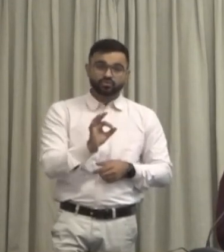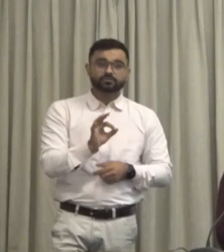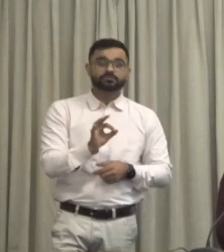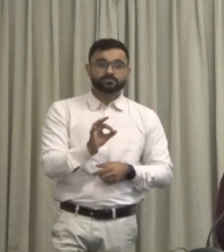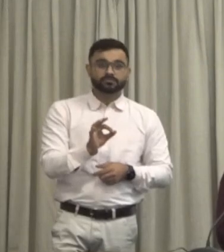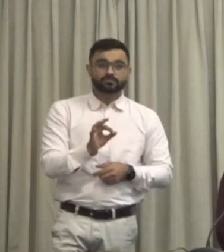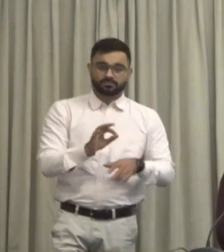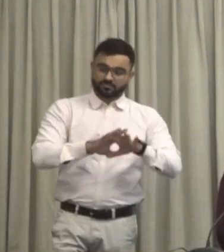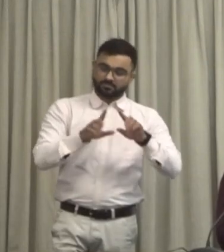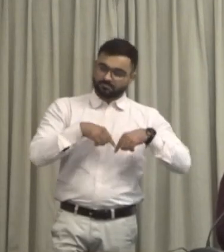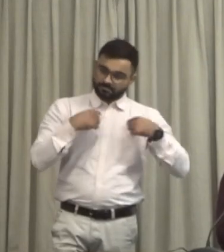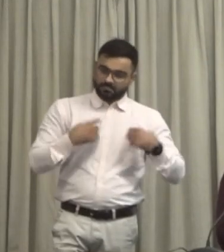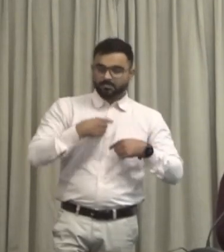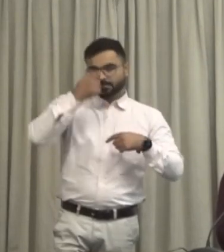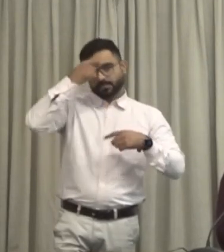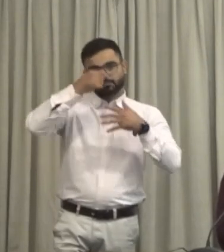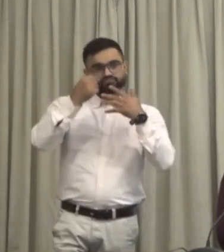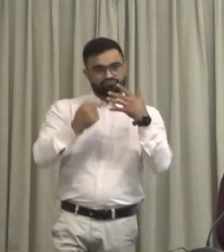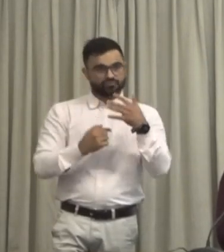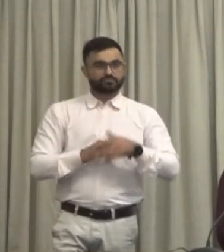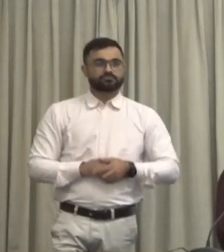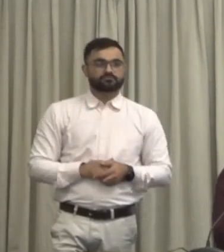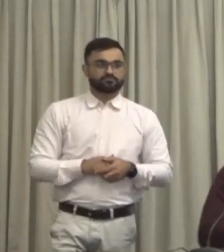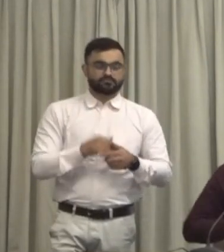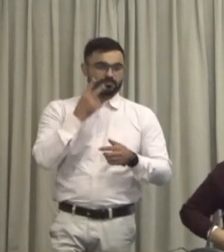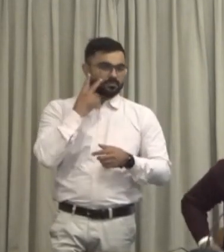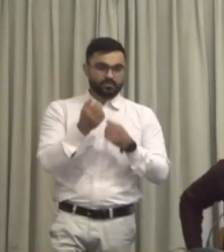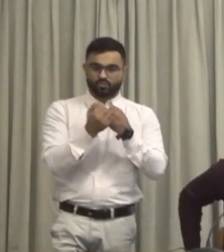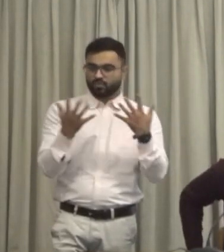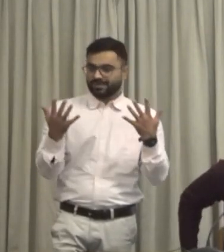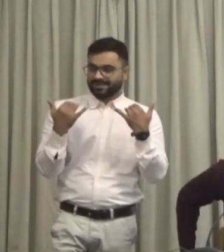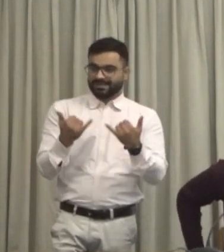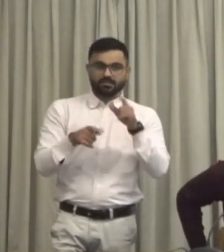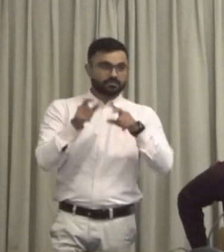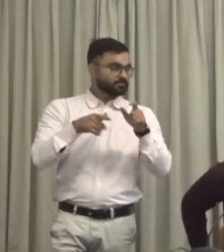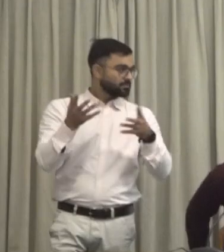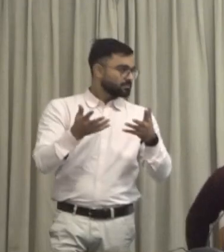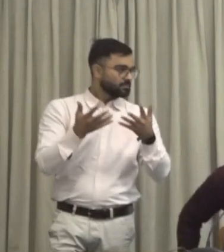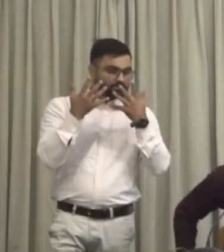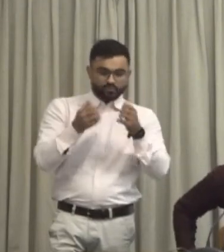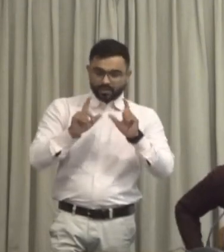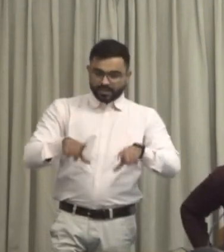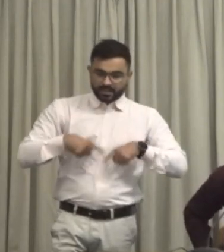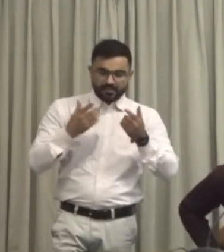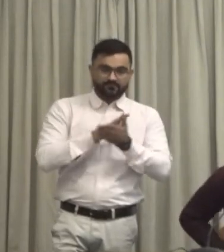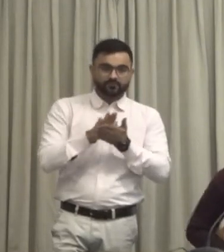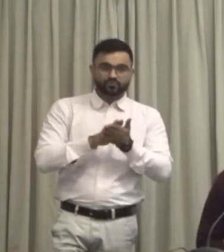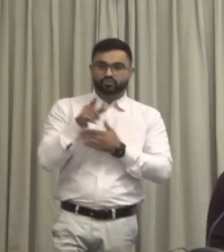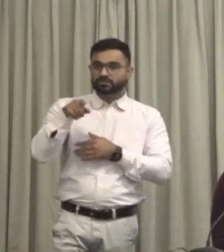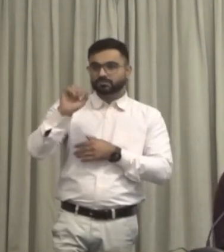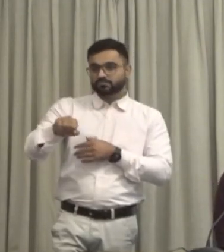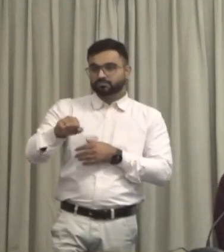to the heart of this problem. We have seen it in our work, people who didn't want to live once